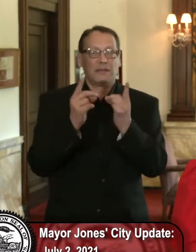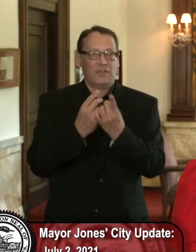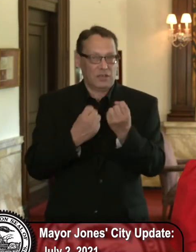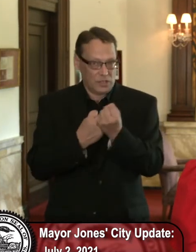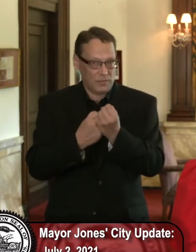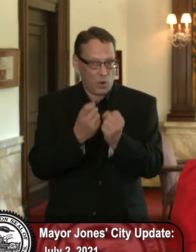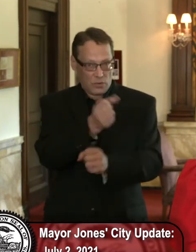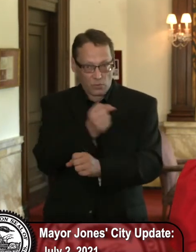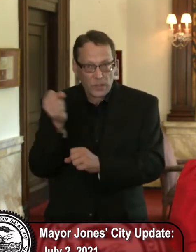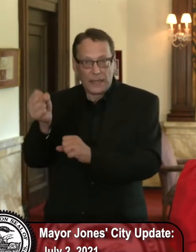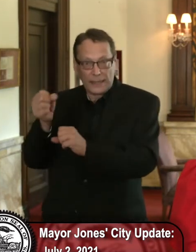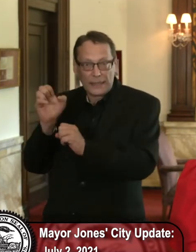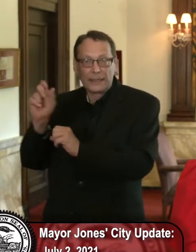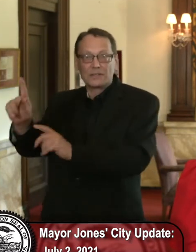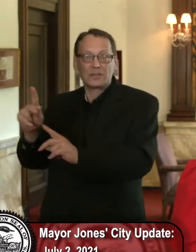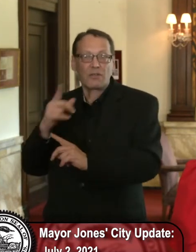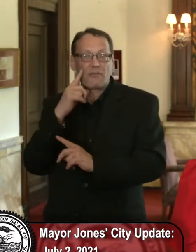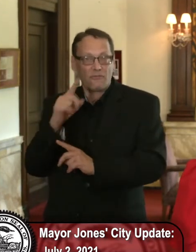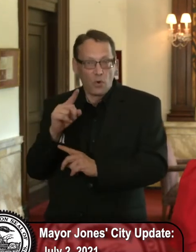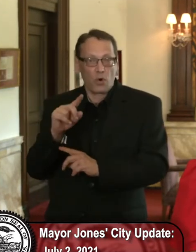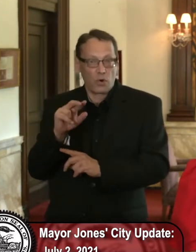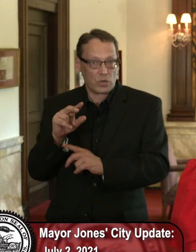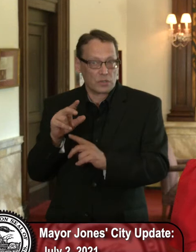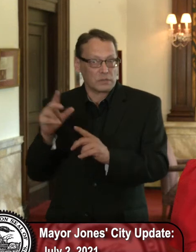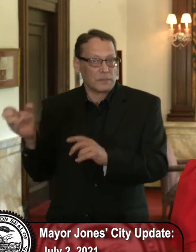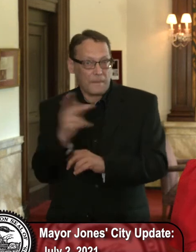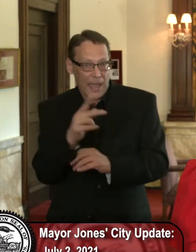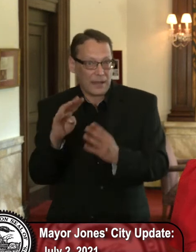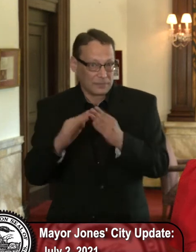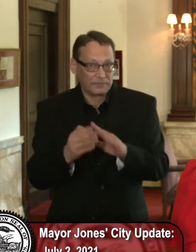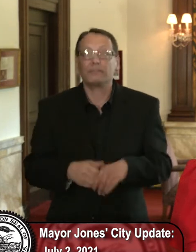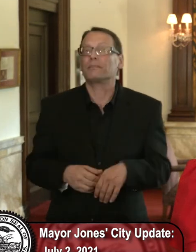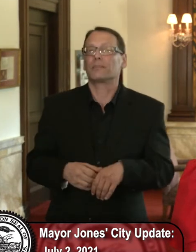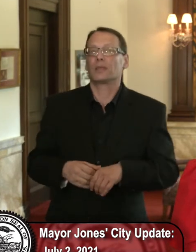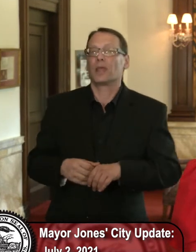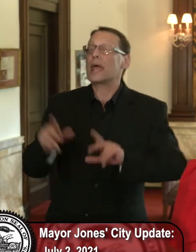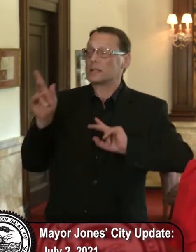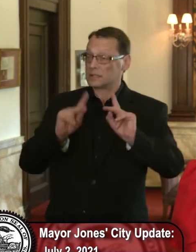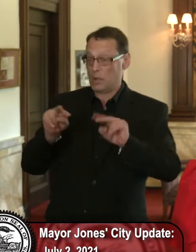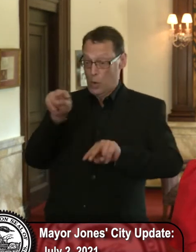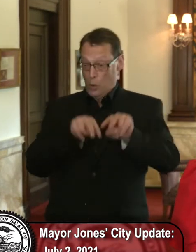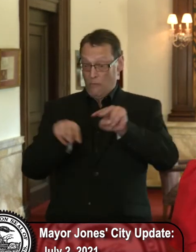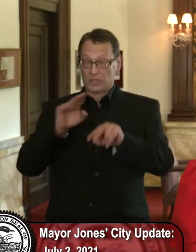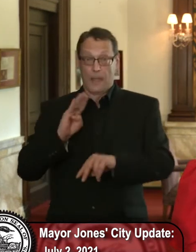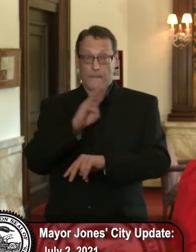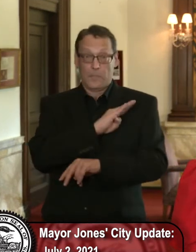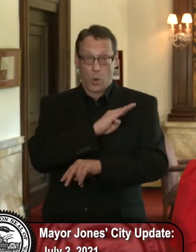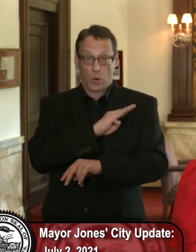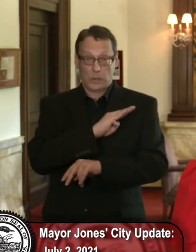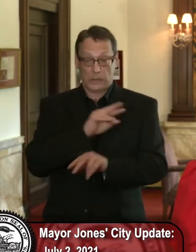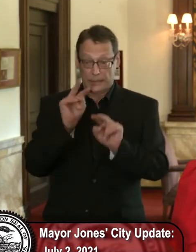Supportive Reentry to reduce rates of recidivism, expanding the capacity of the Civilian Oversight Board to also